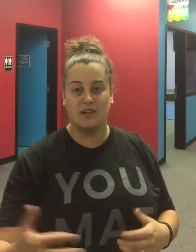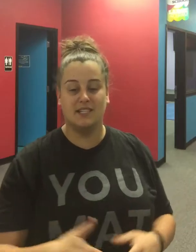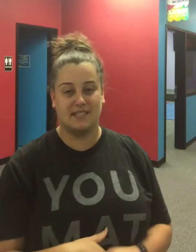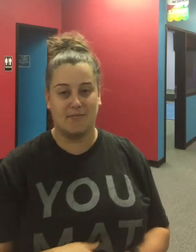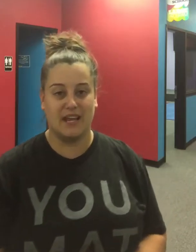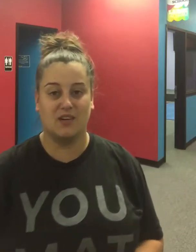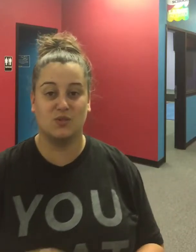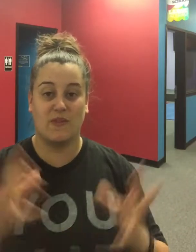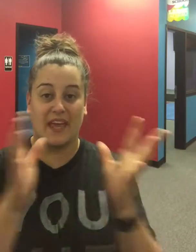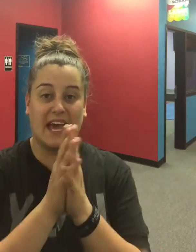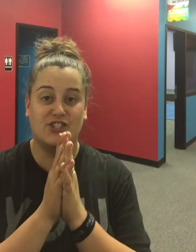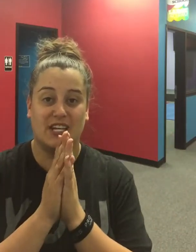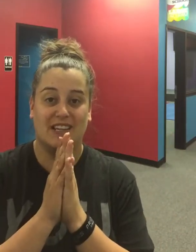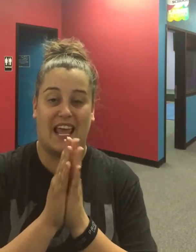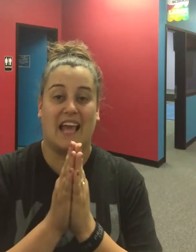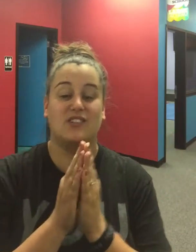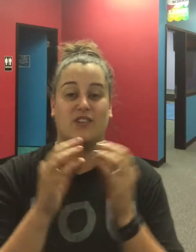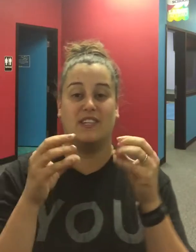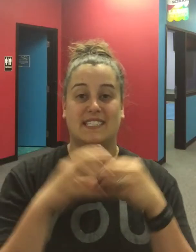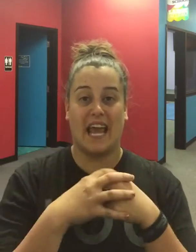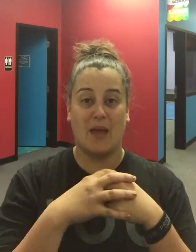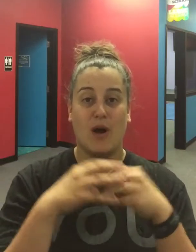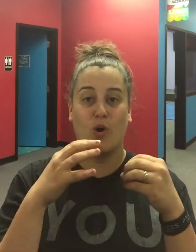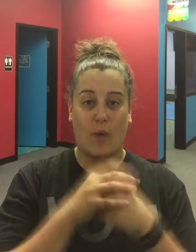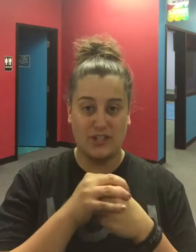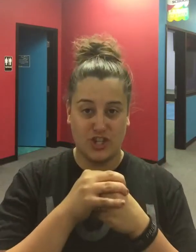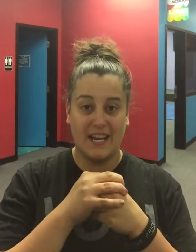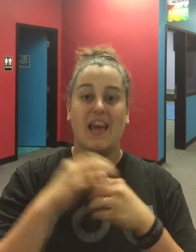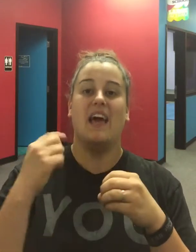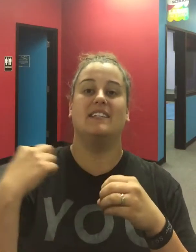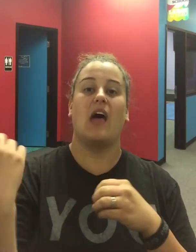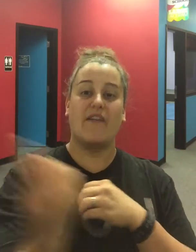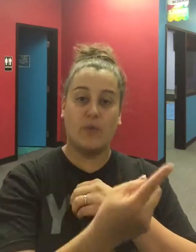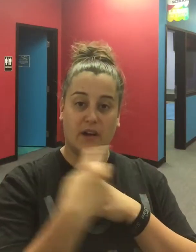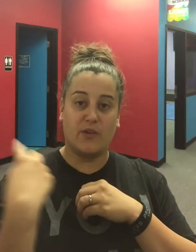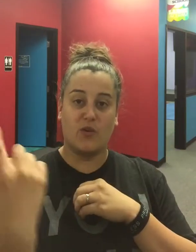to somebody else. When they catch it, they answer the same question until everyone in the group